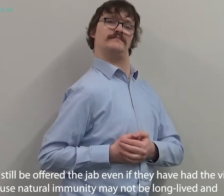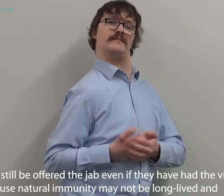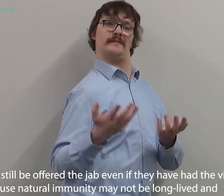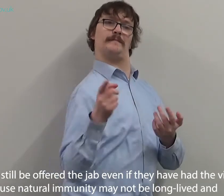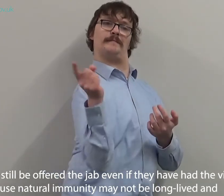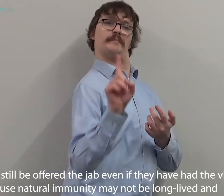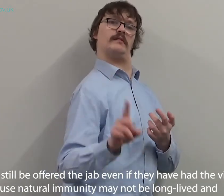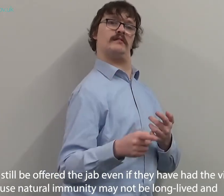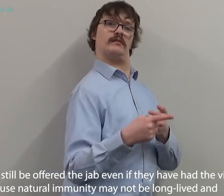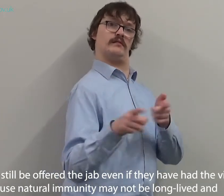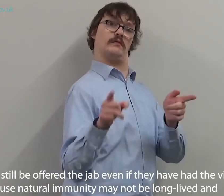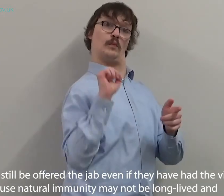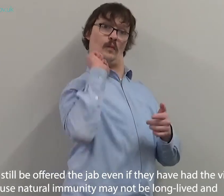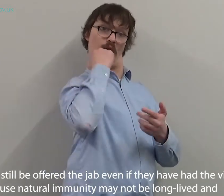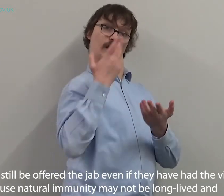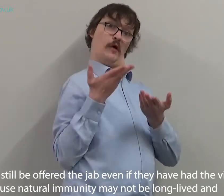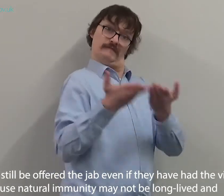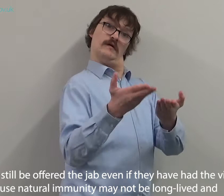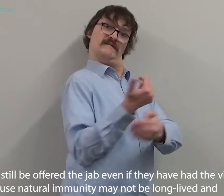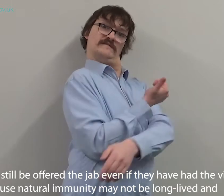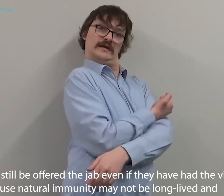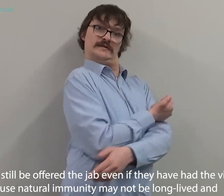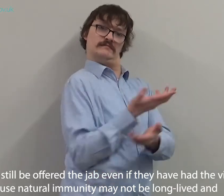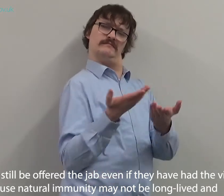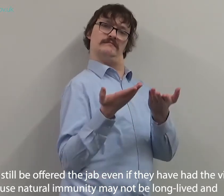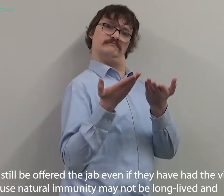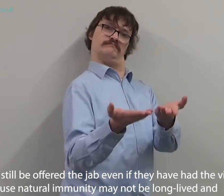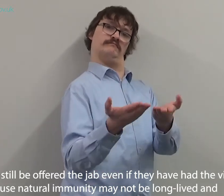People will still be offered the jab, even if they have had the virus in the past.